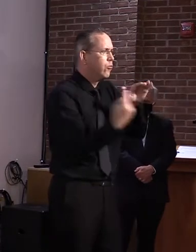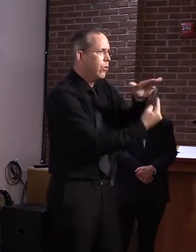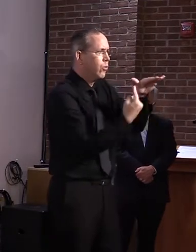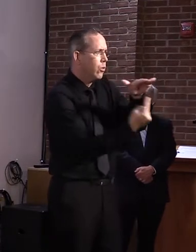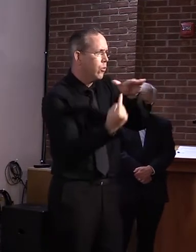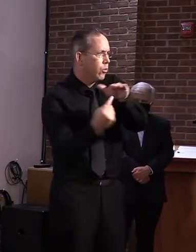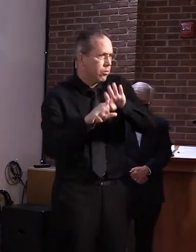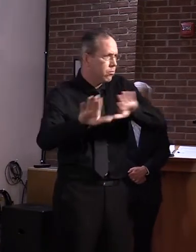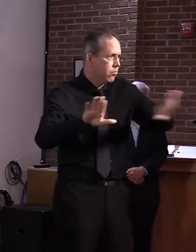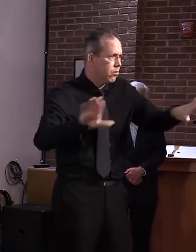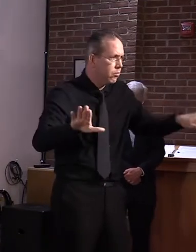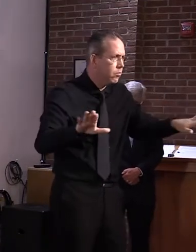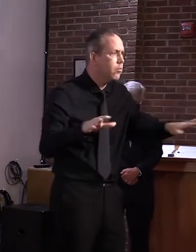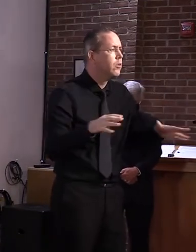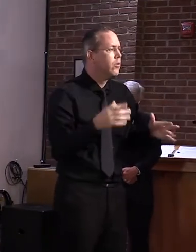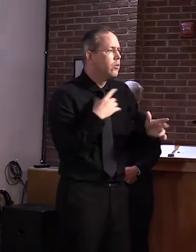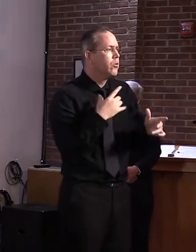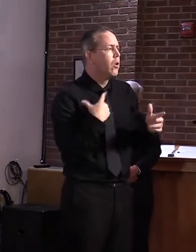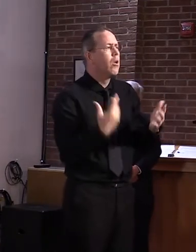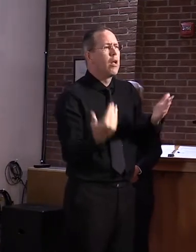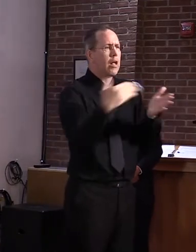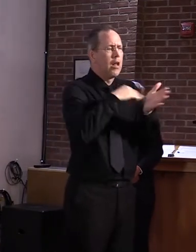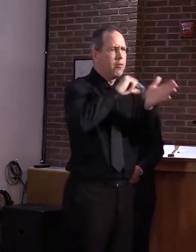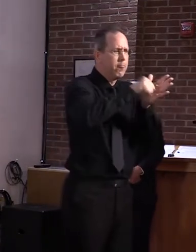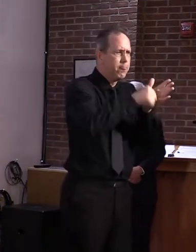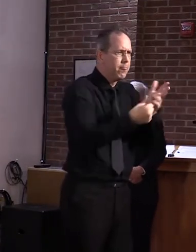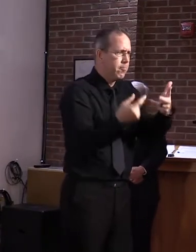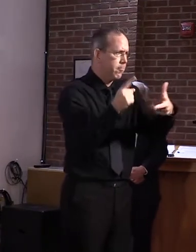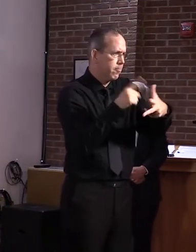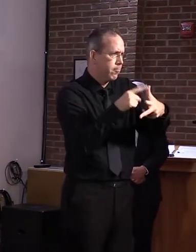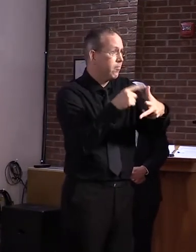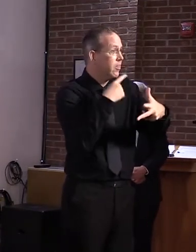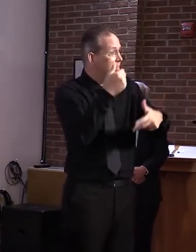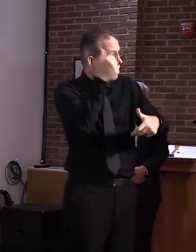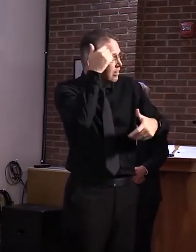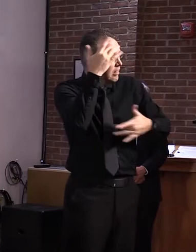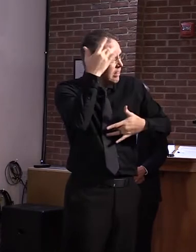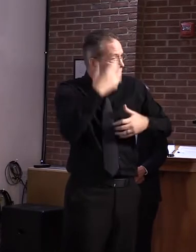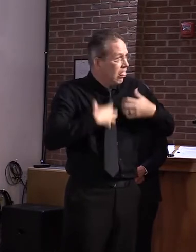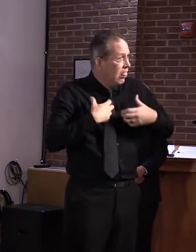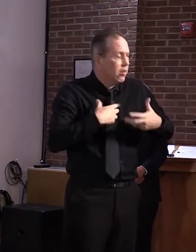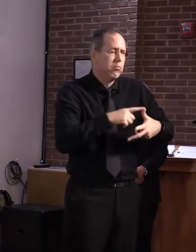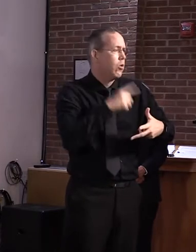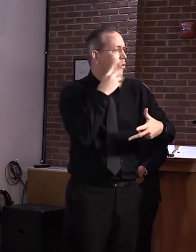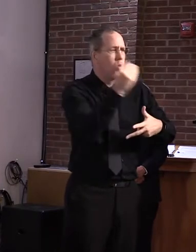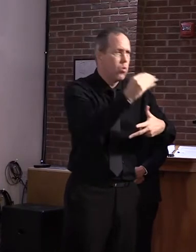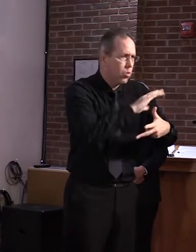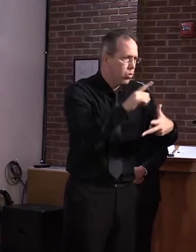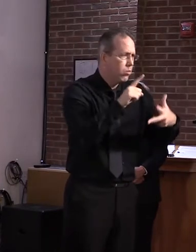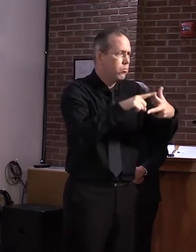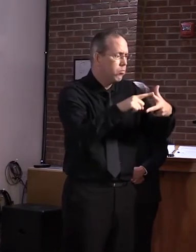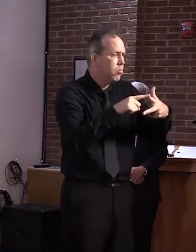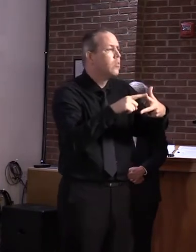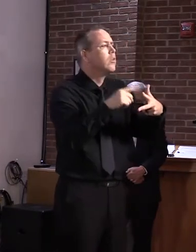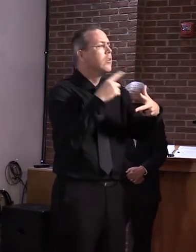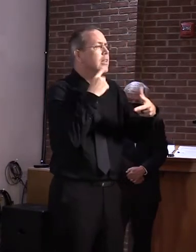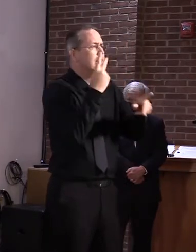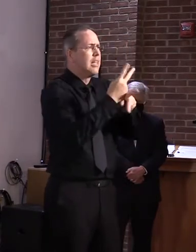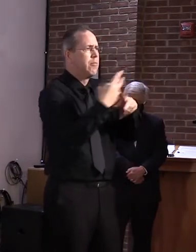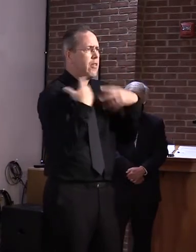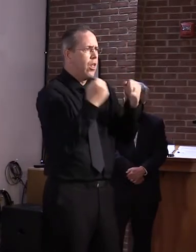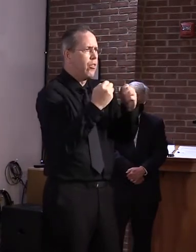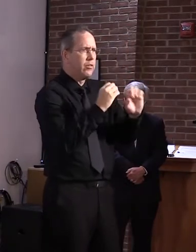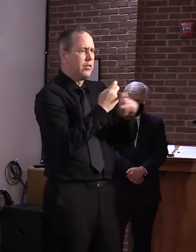in if they're infected. The second one is once we're all together, how do we stay not infected? And if we do perchance